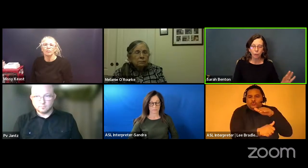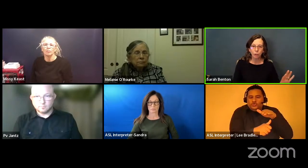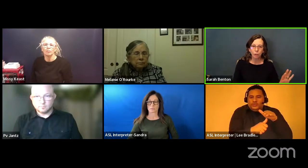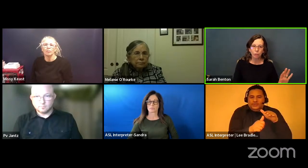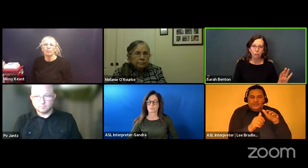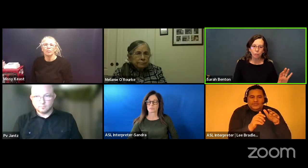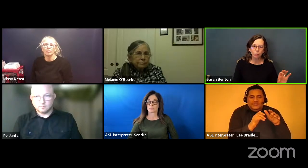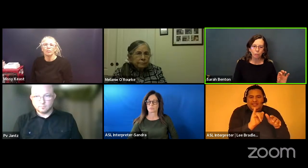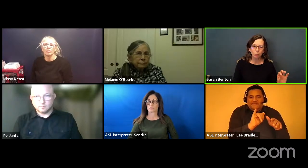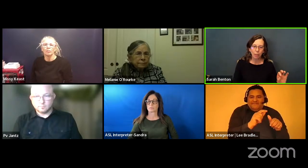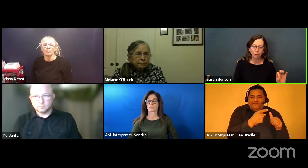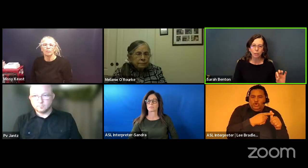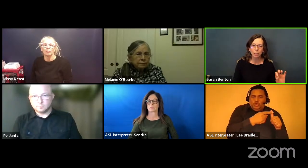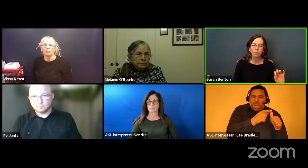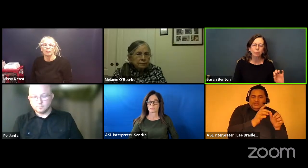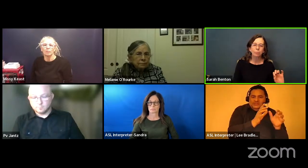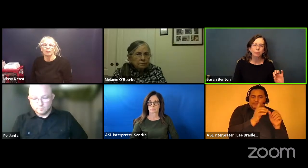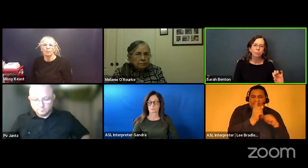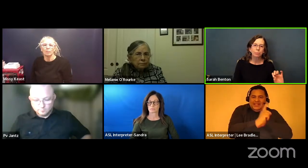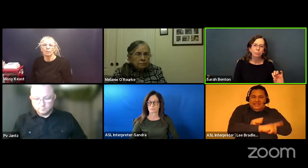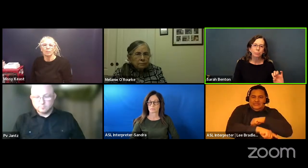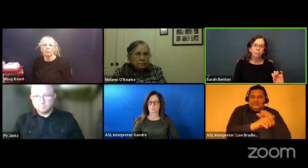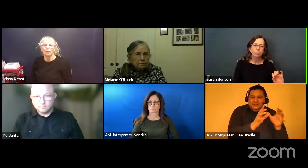the first penalty.